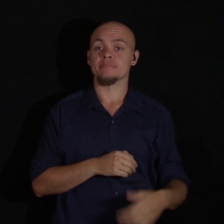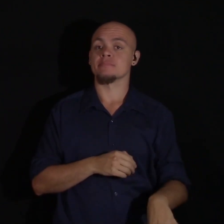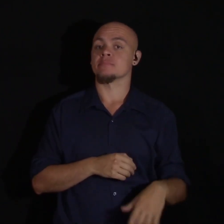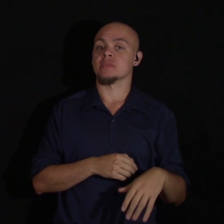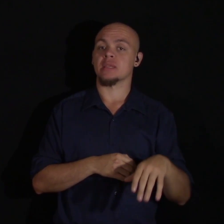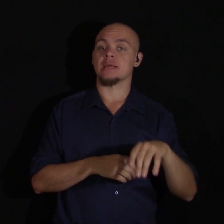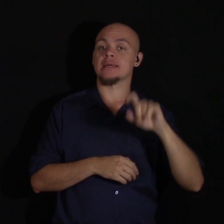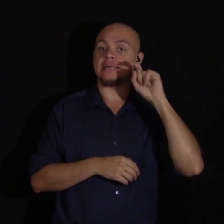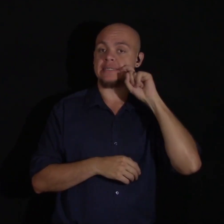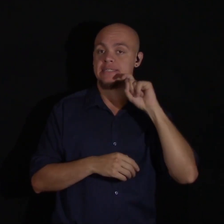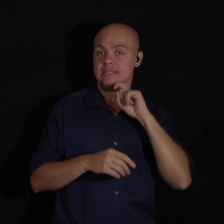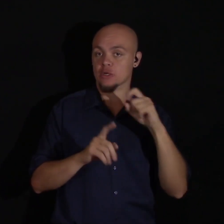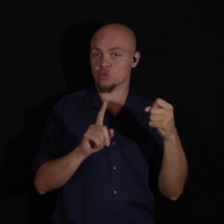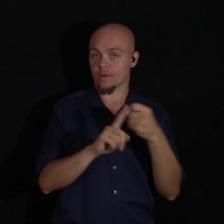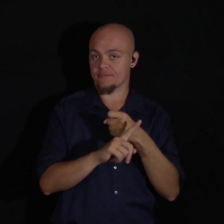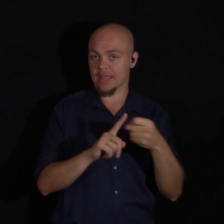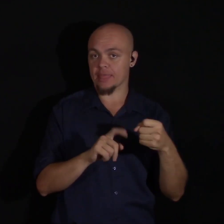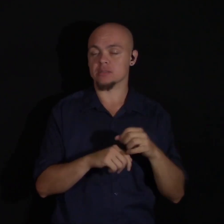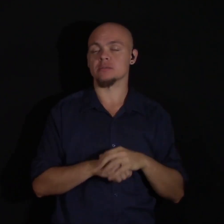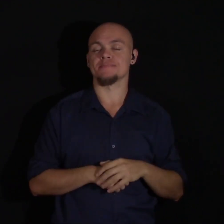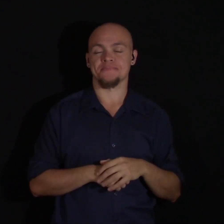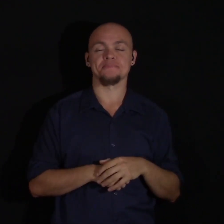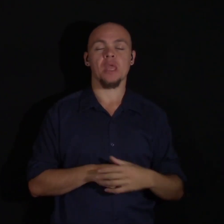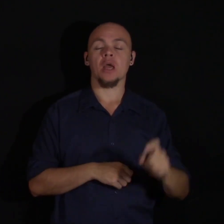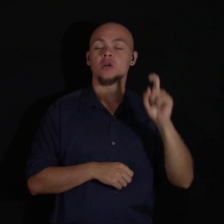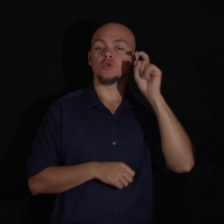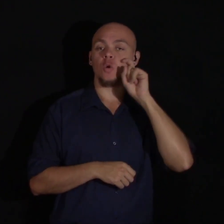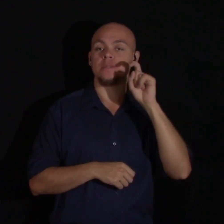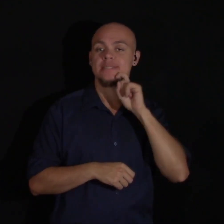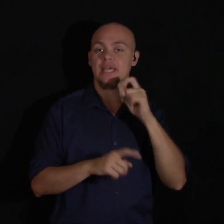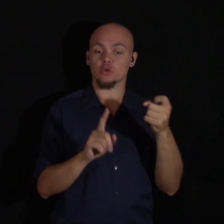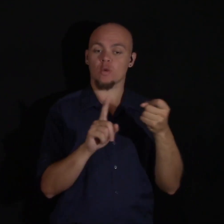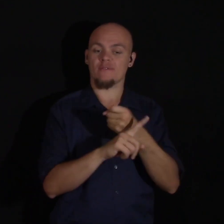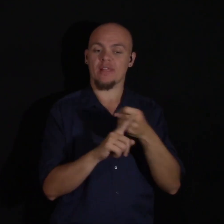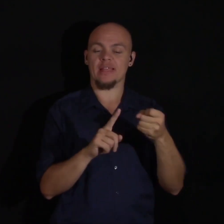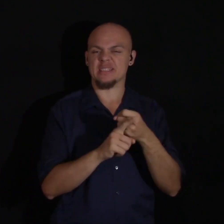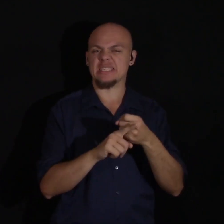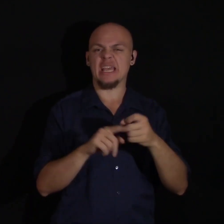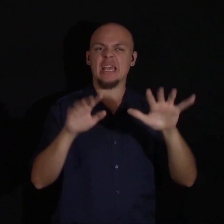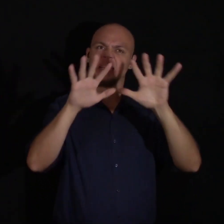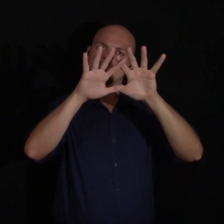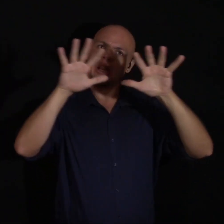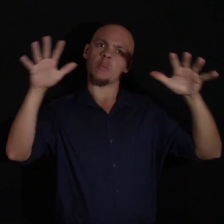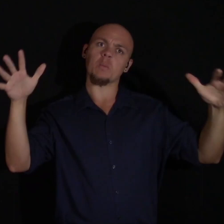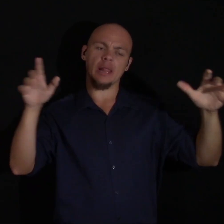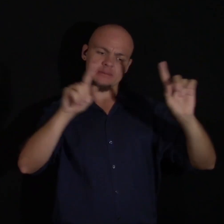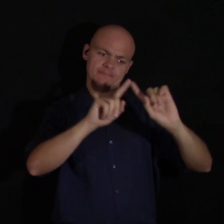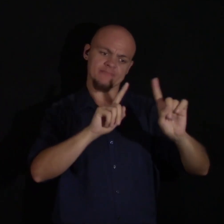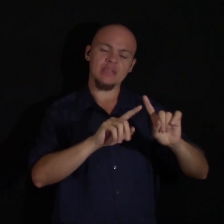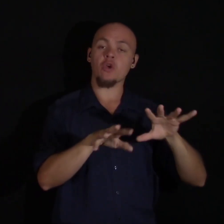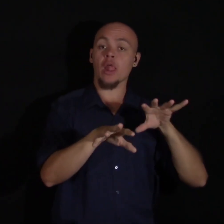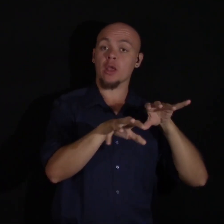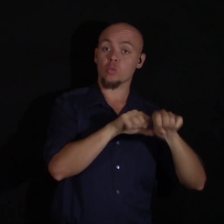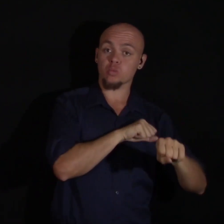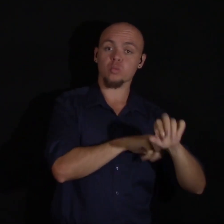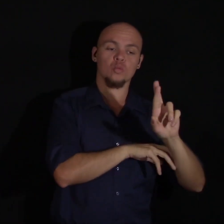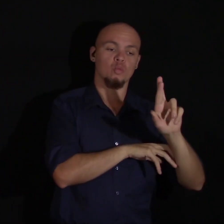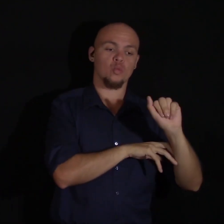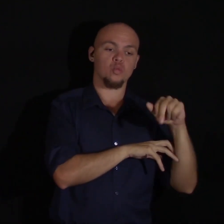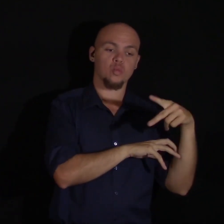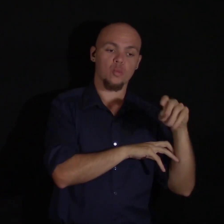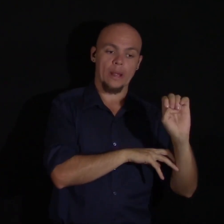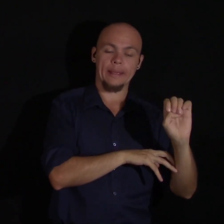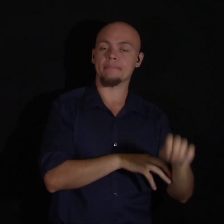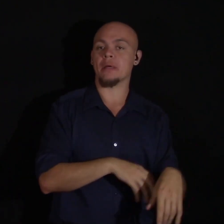Sexual violence. Sexual violence is a term that's an umbrella, and it encompasses rape,